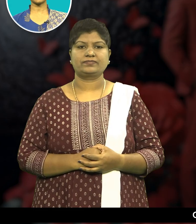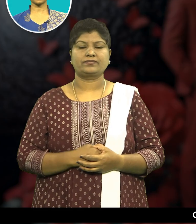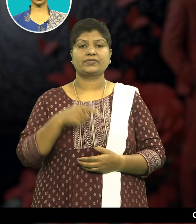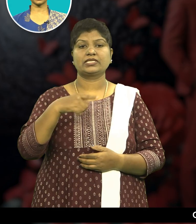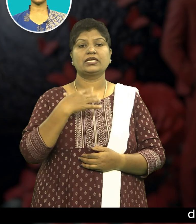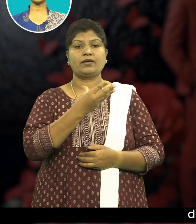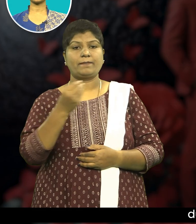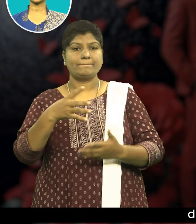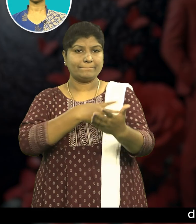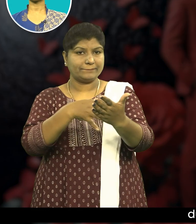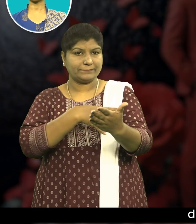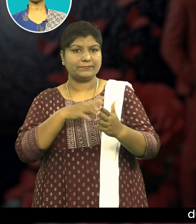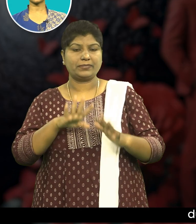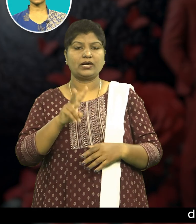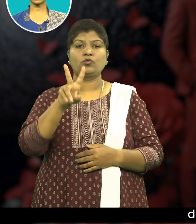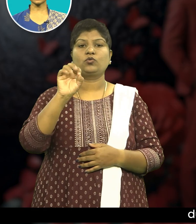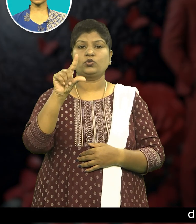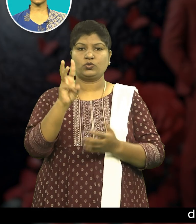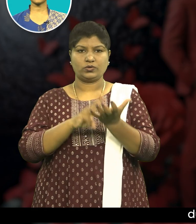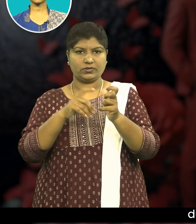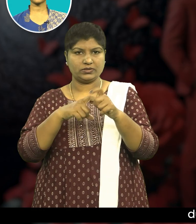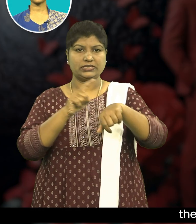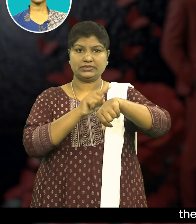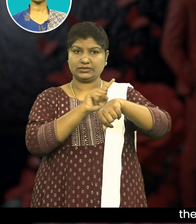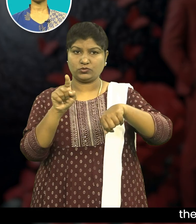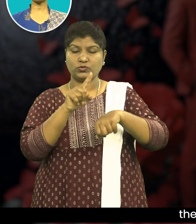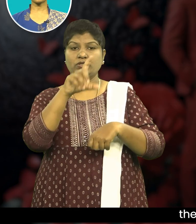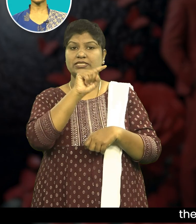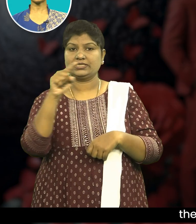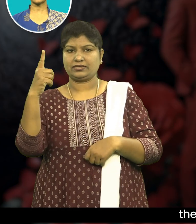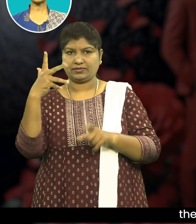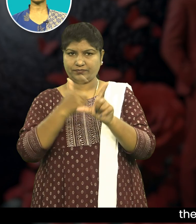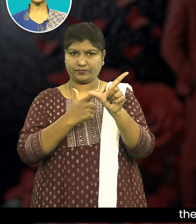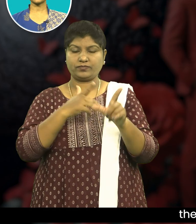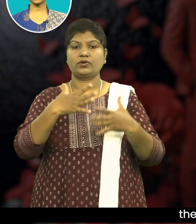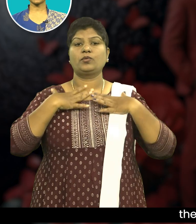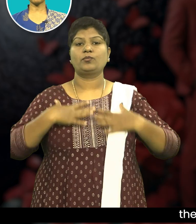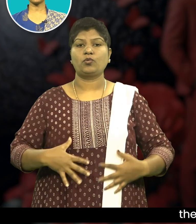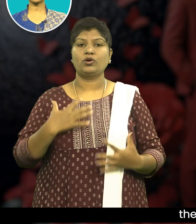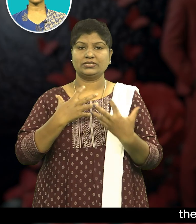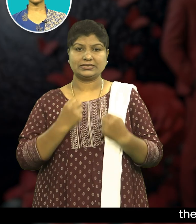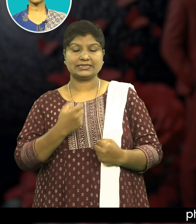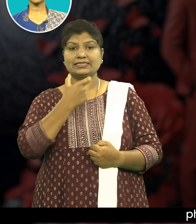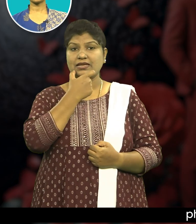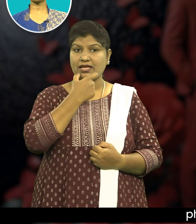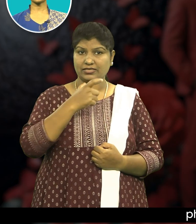and blood volume during adolescence, the body needs calcium,